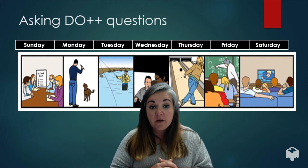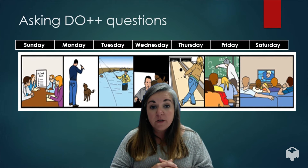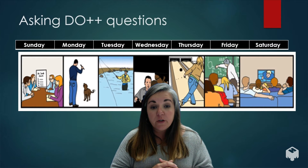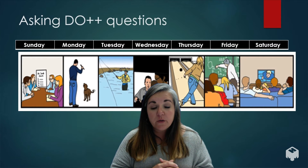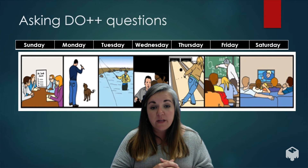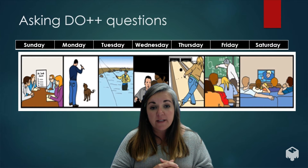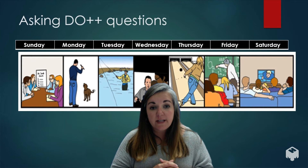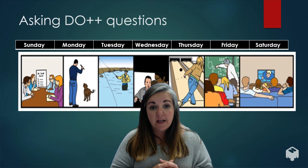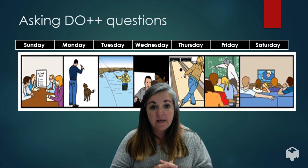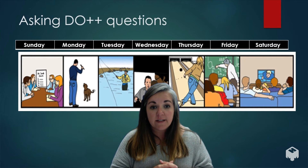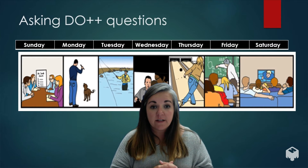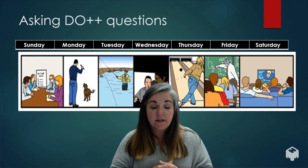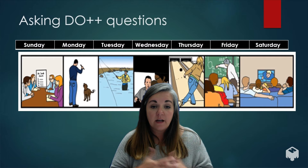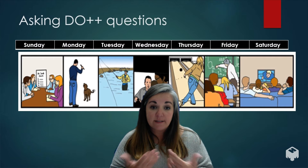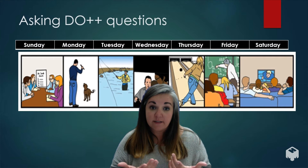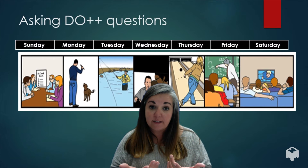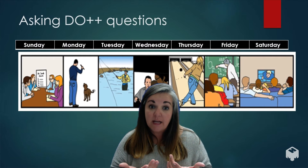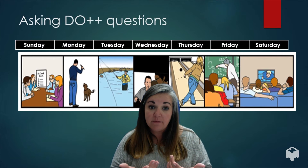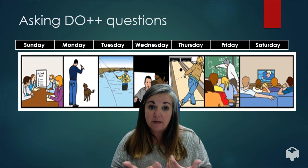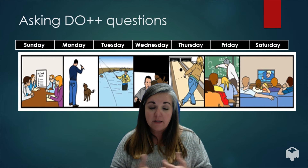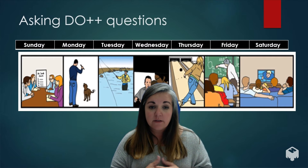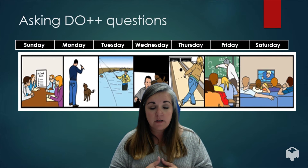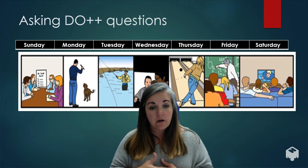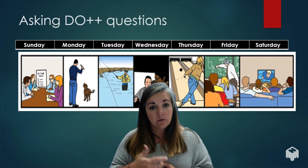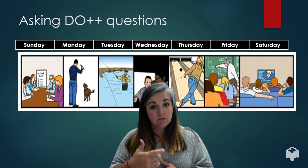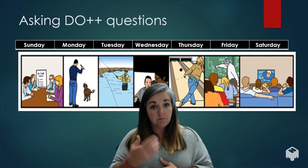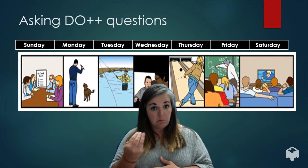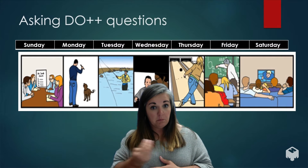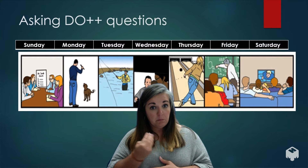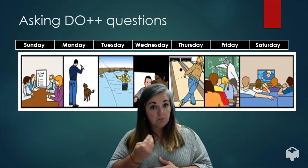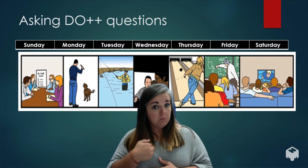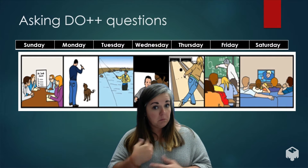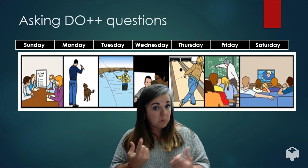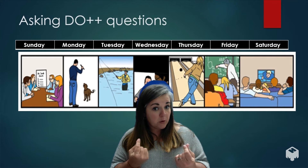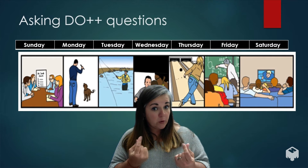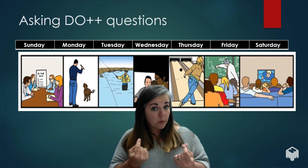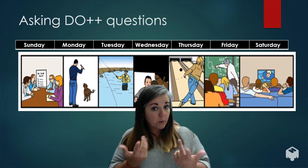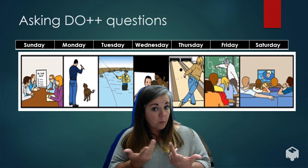we can also use that sign as a statement. So